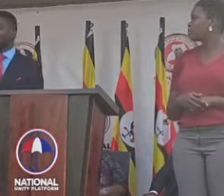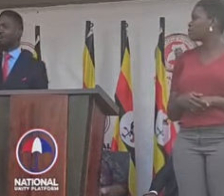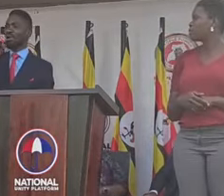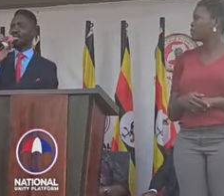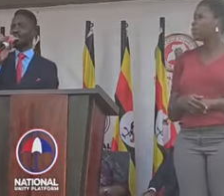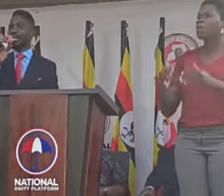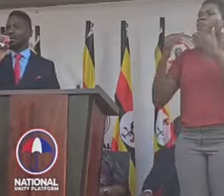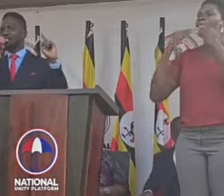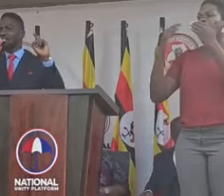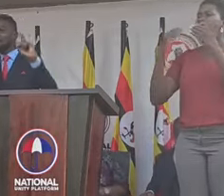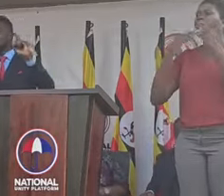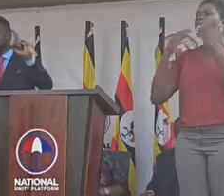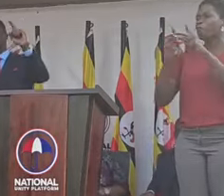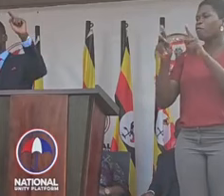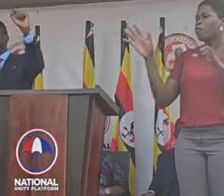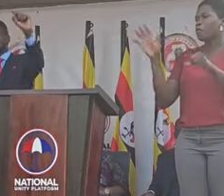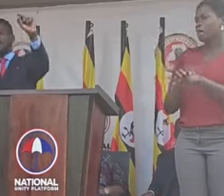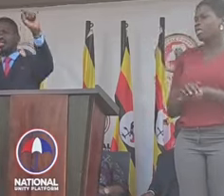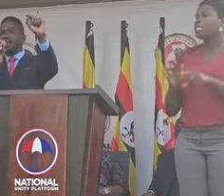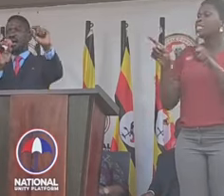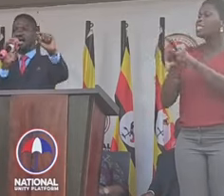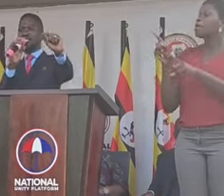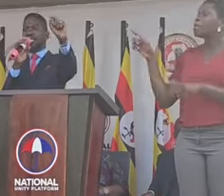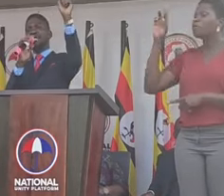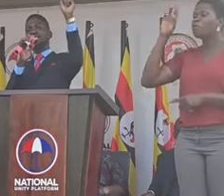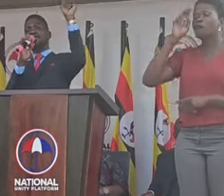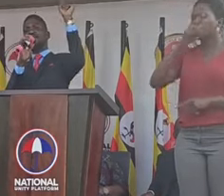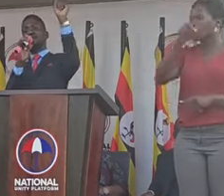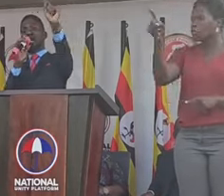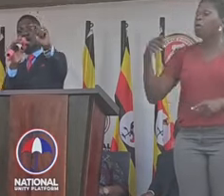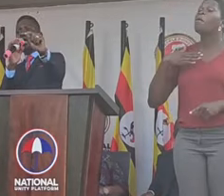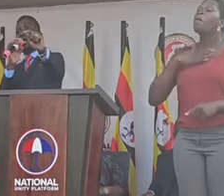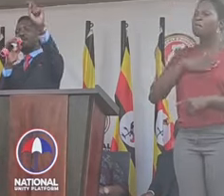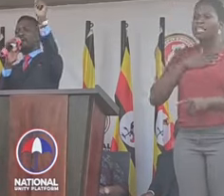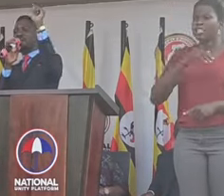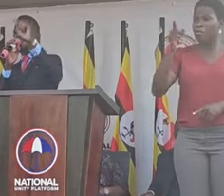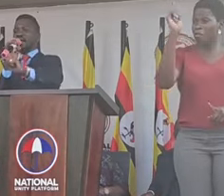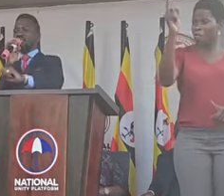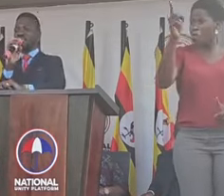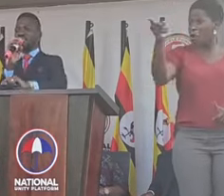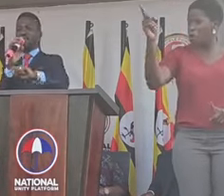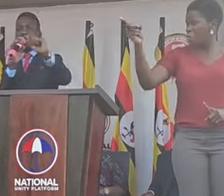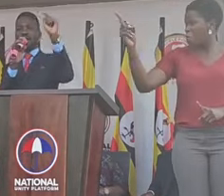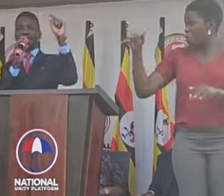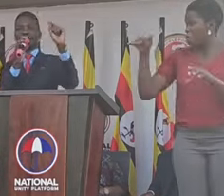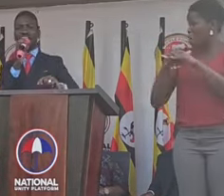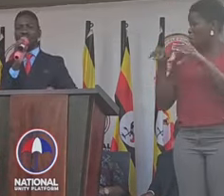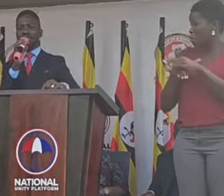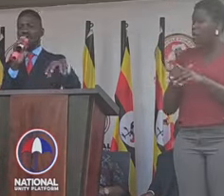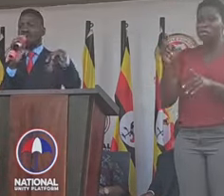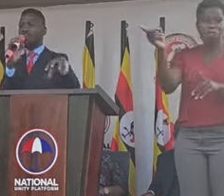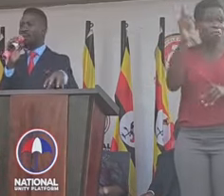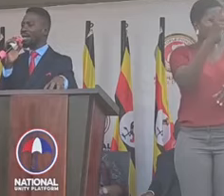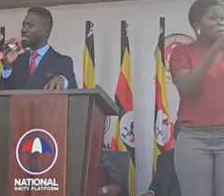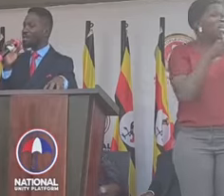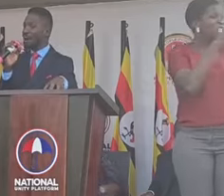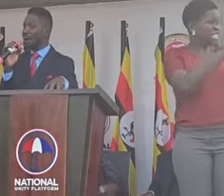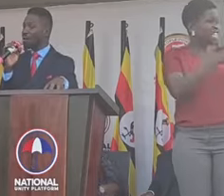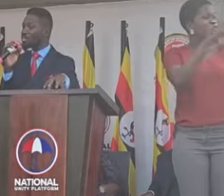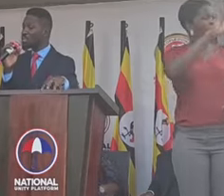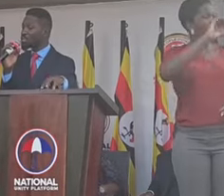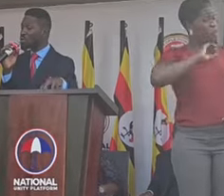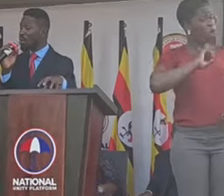Mwebale nnyo, mwebalire ddala. Banzijukiza era njagala nkibakakase ti mwe ba members, mwe abakulembeze, mwe bananyini